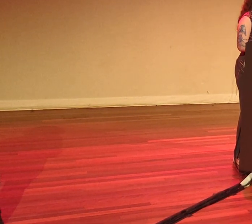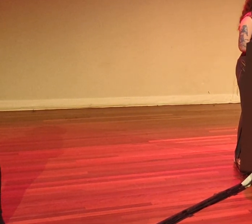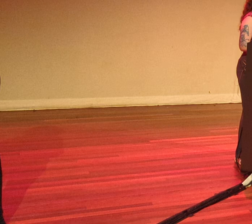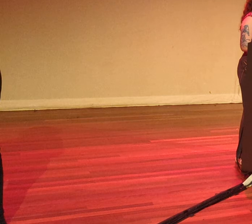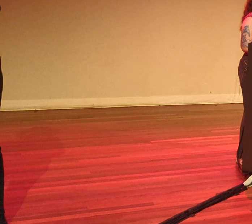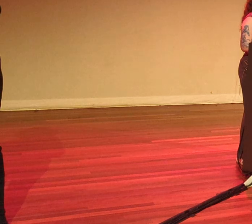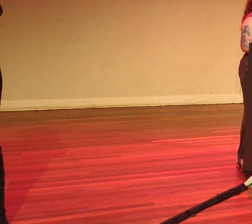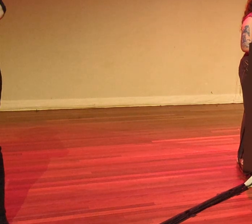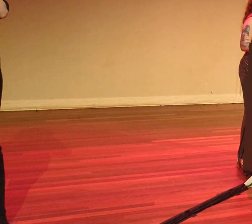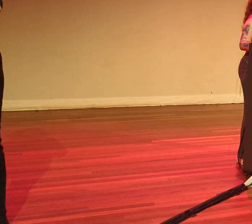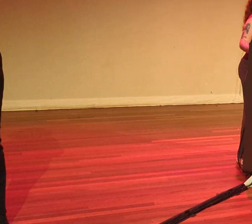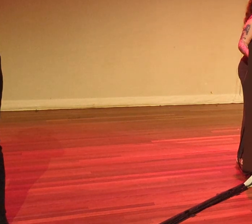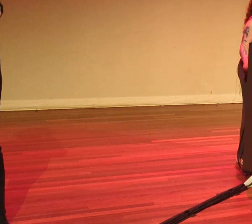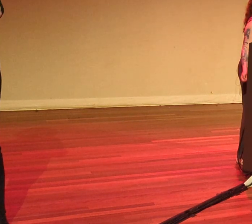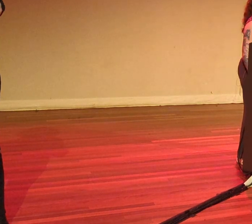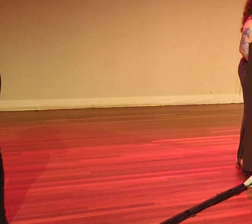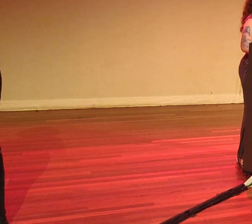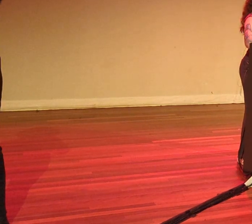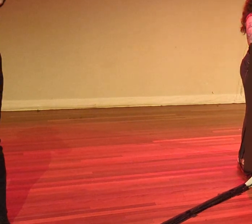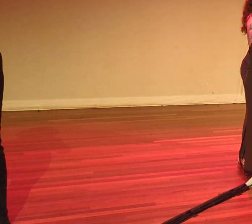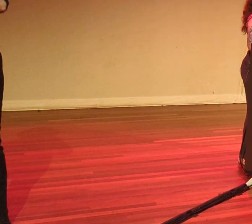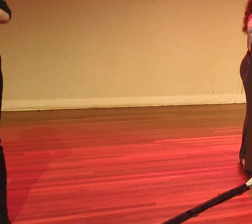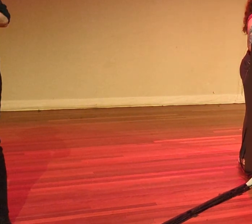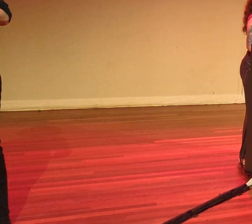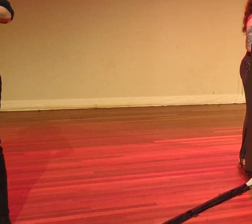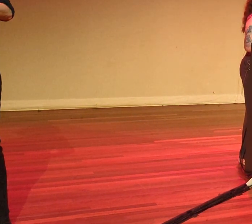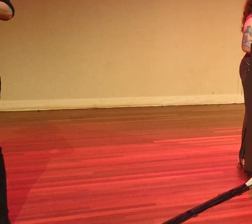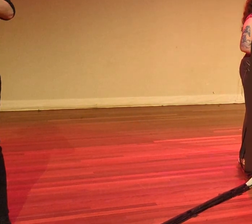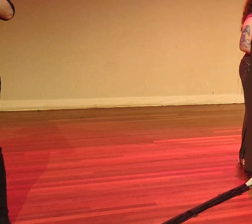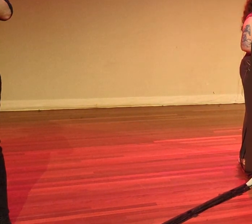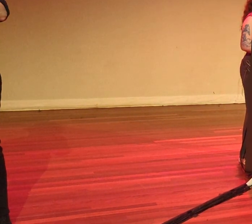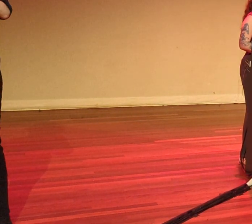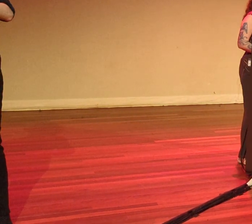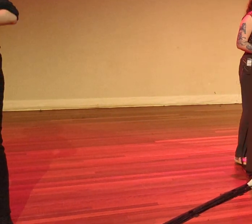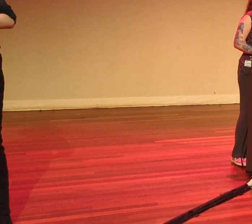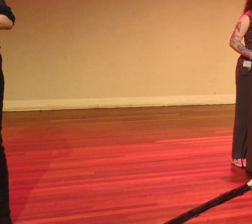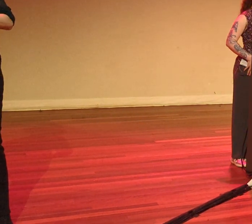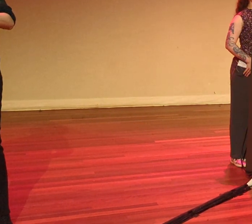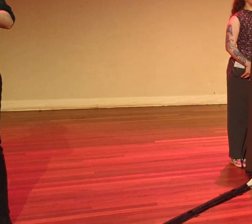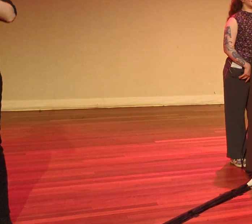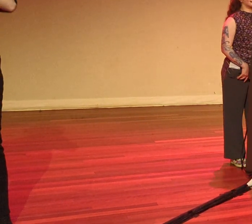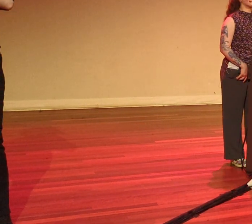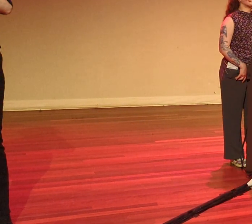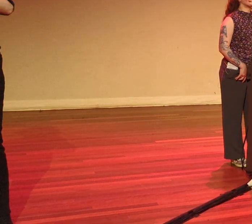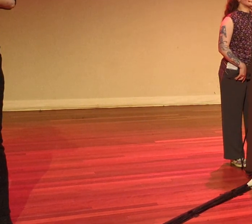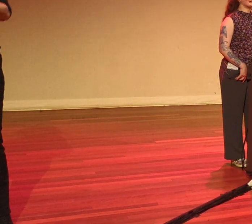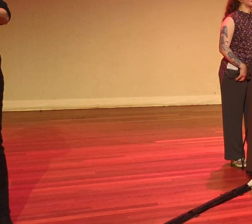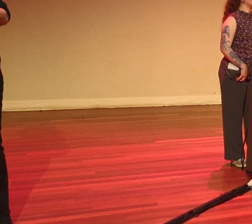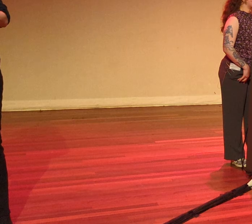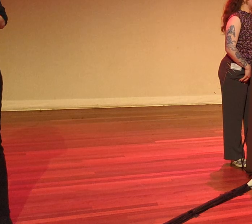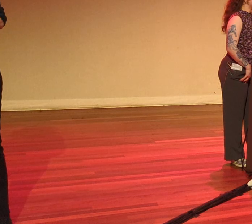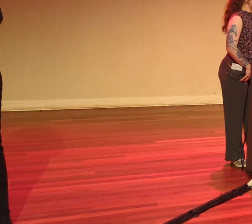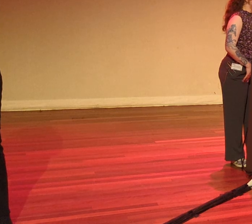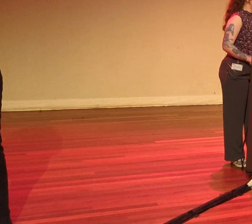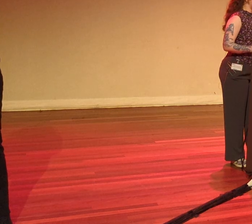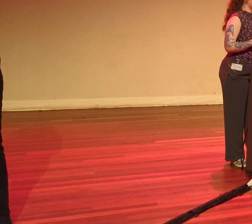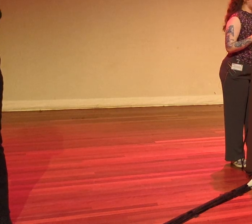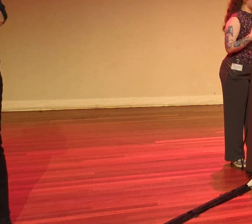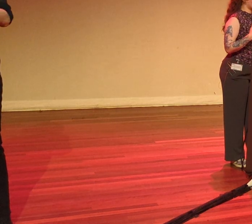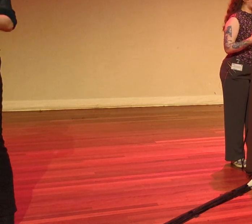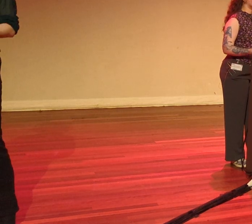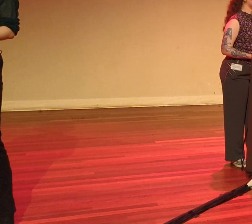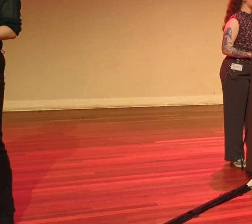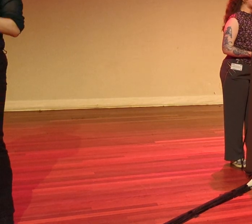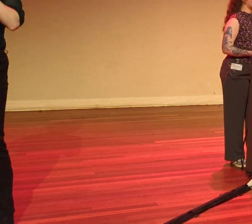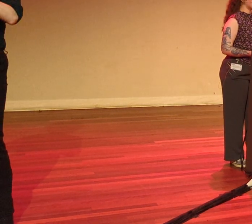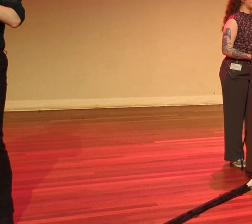is no way for me to alter or change what it is trained on. What is relevant to mention is that